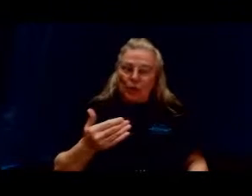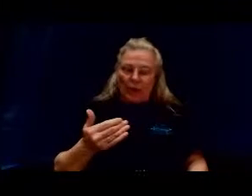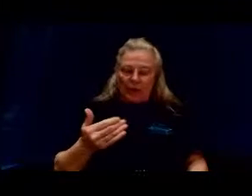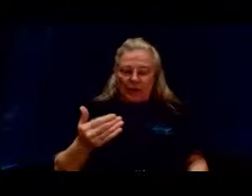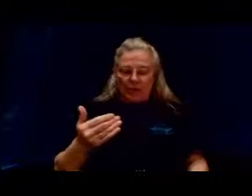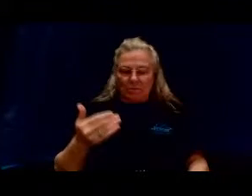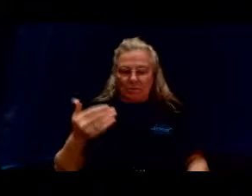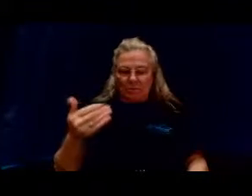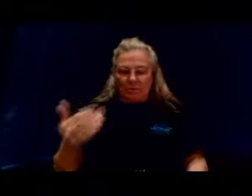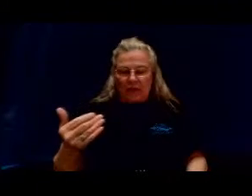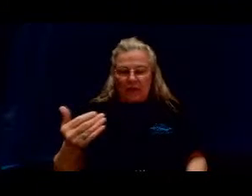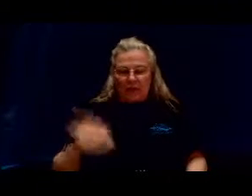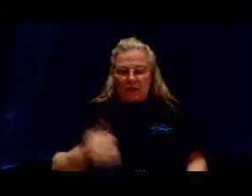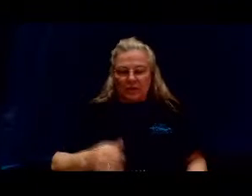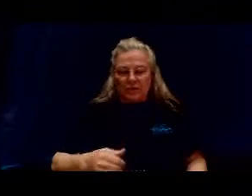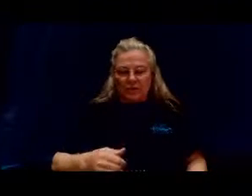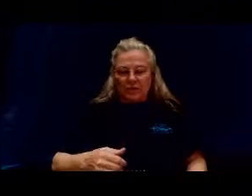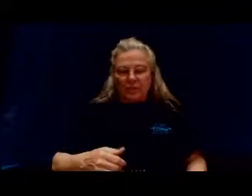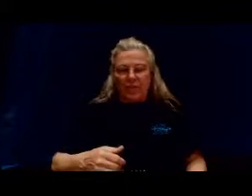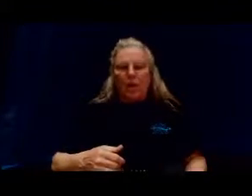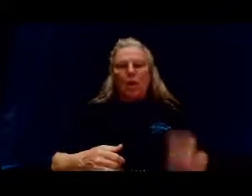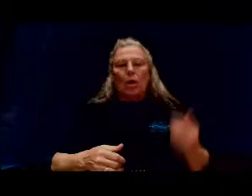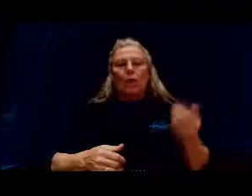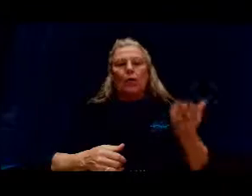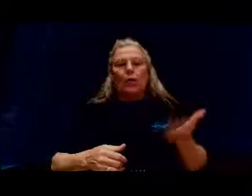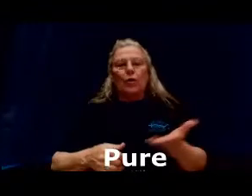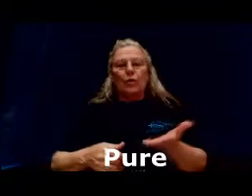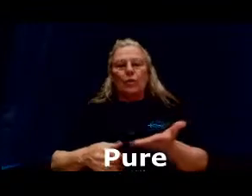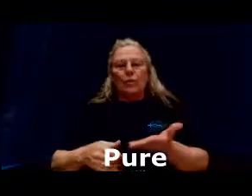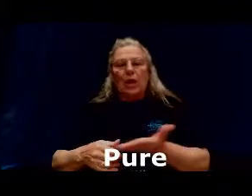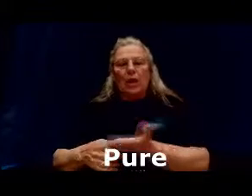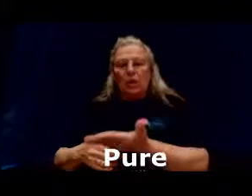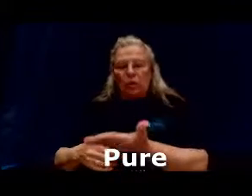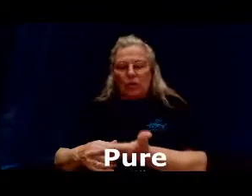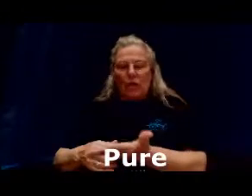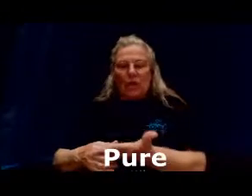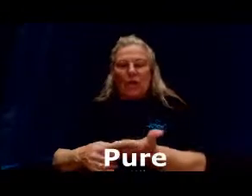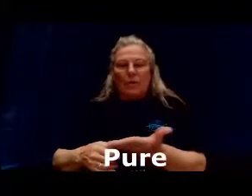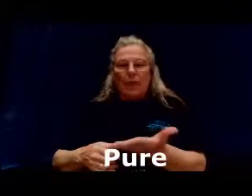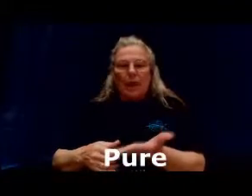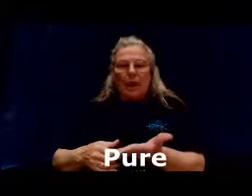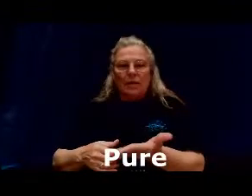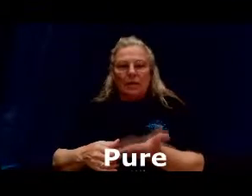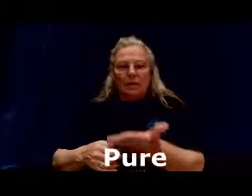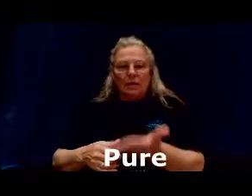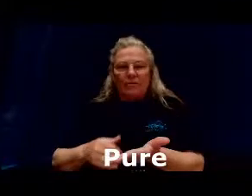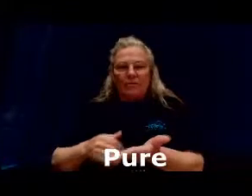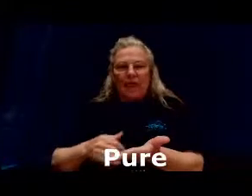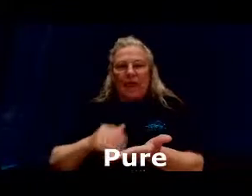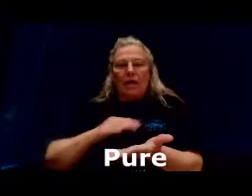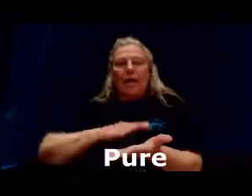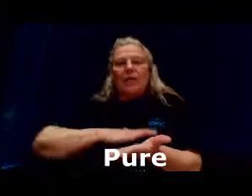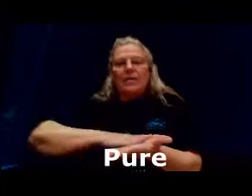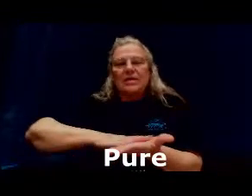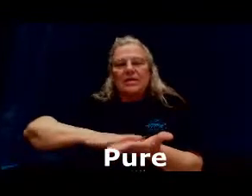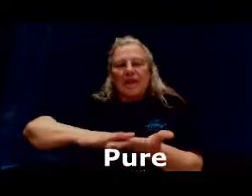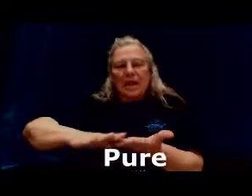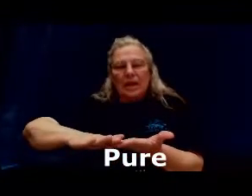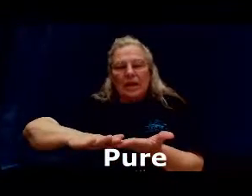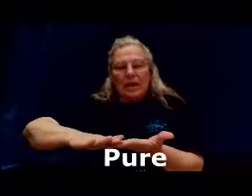interpreting that verse. Pure, your non-dominant hand, flat out. This is a clean